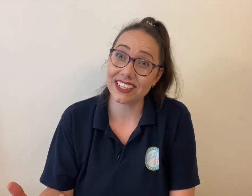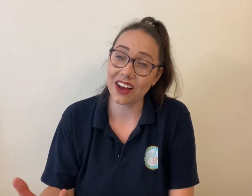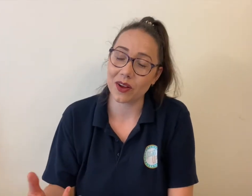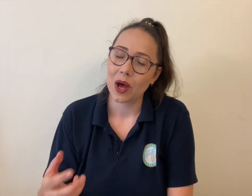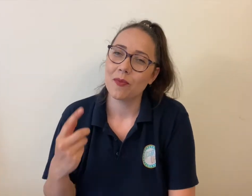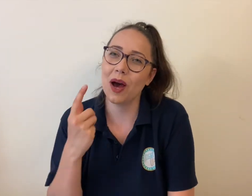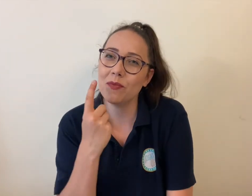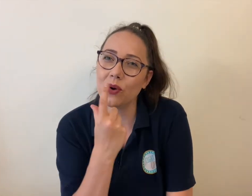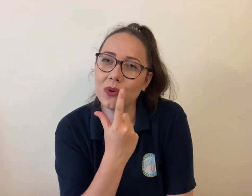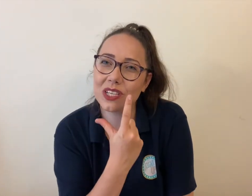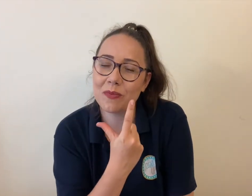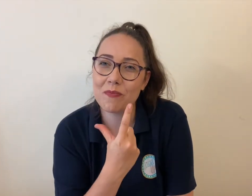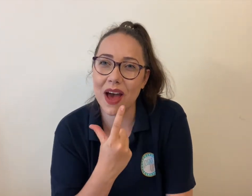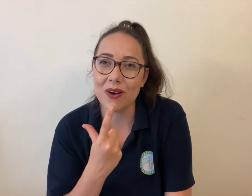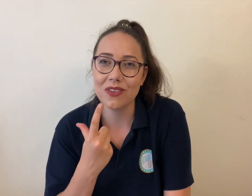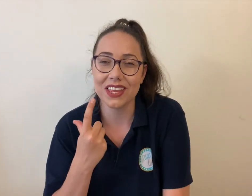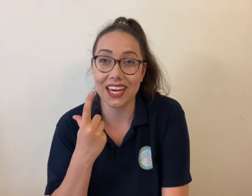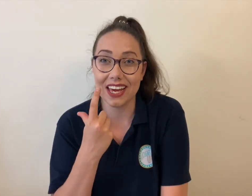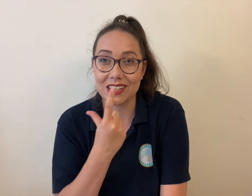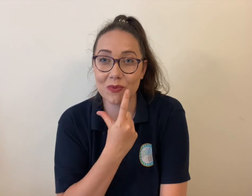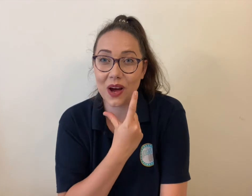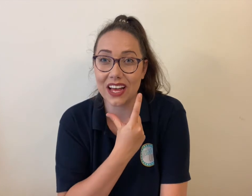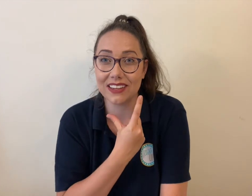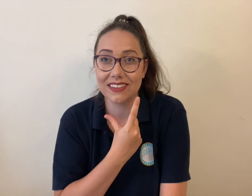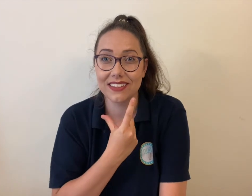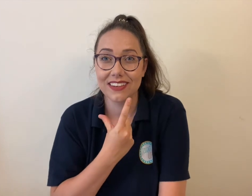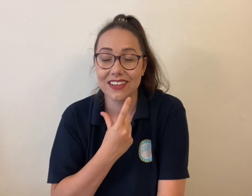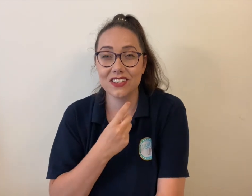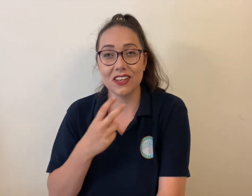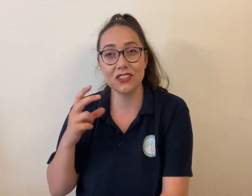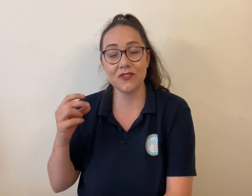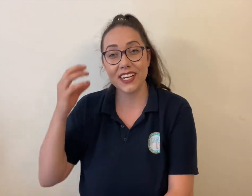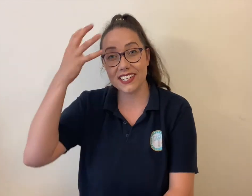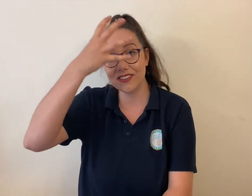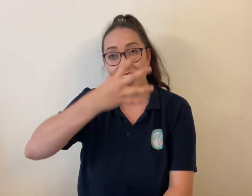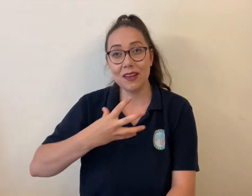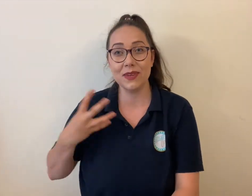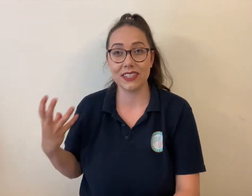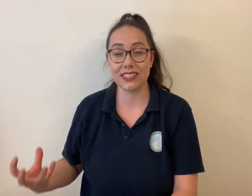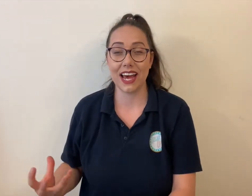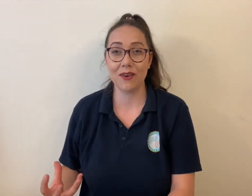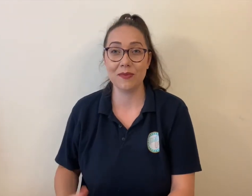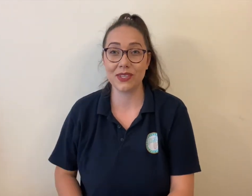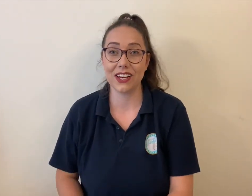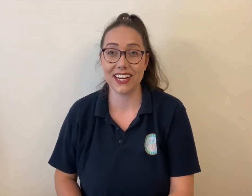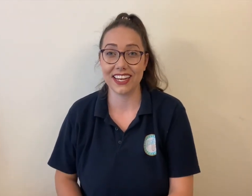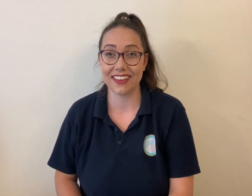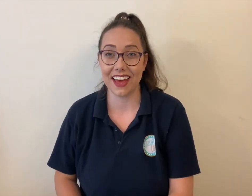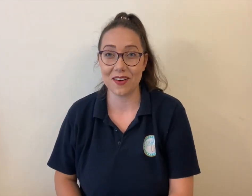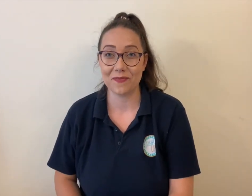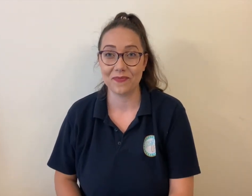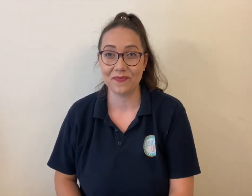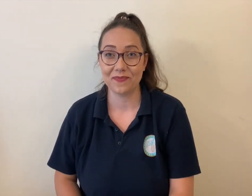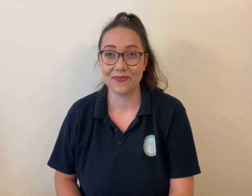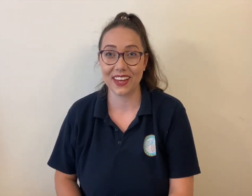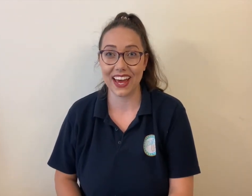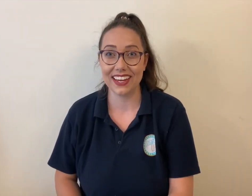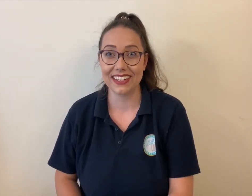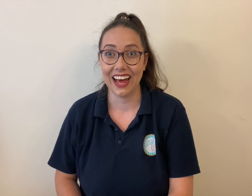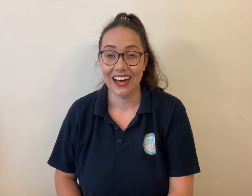know, but I'm also mouthing it as well. So there's 3 different elements to how I'm signing there. Okay?